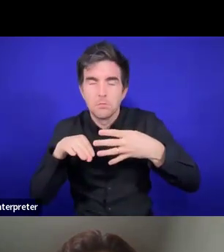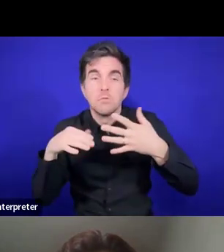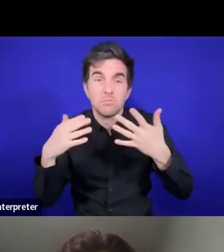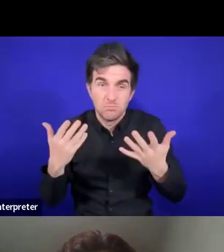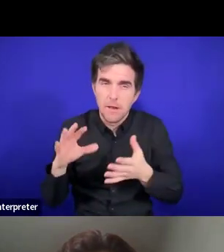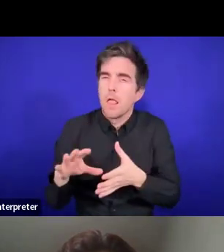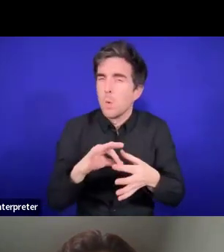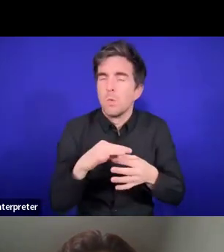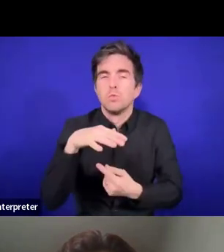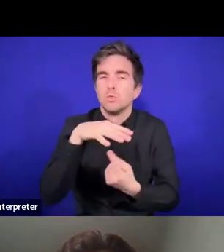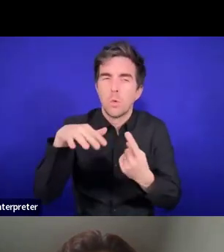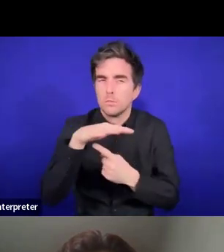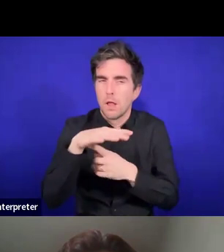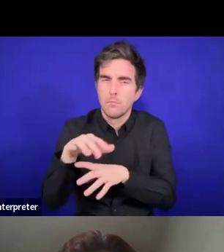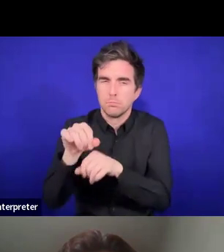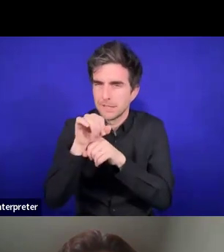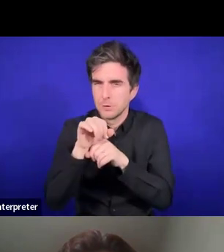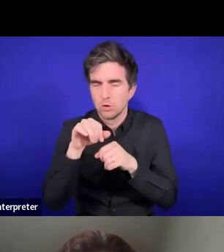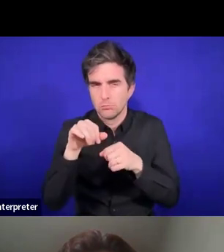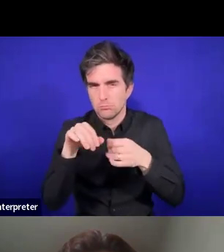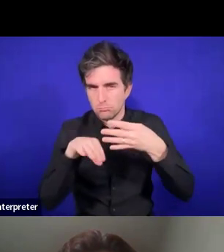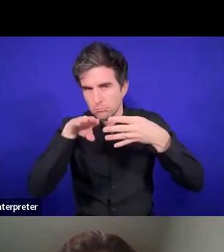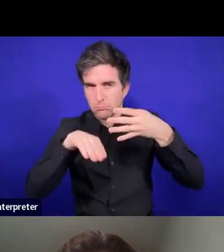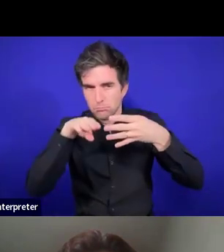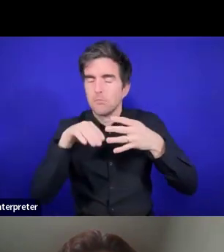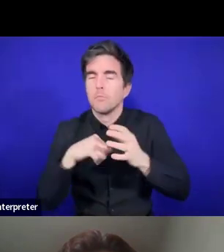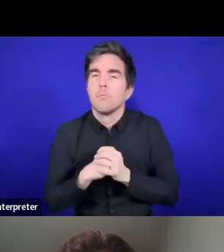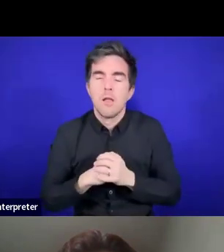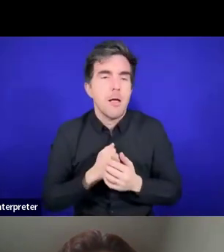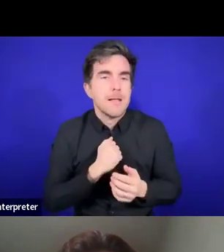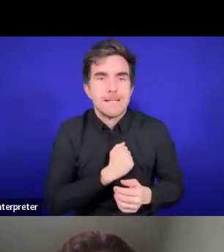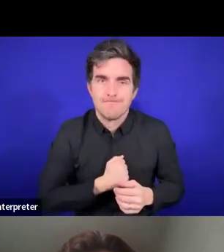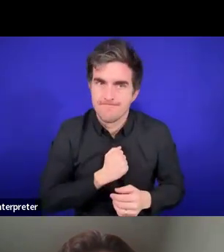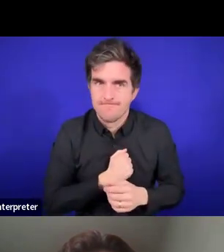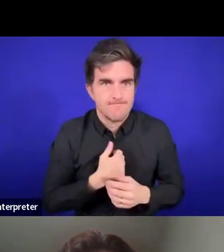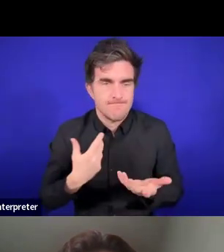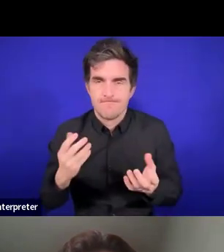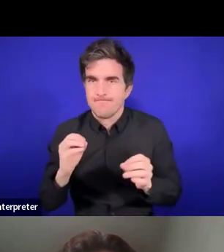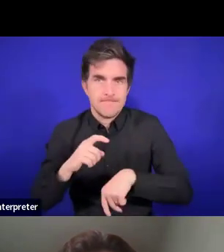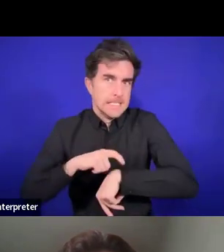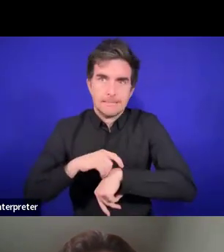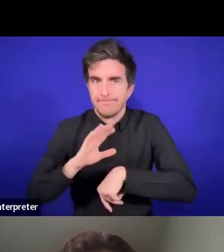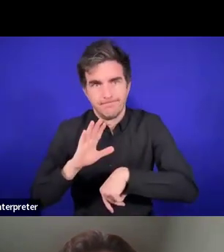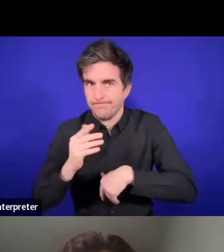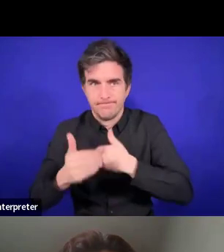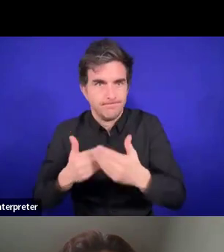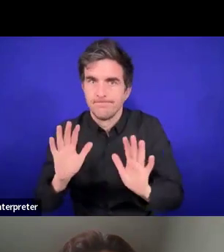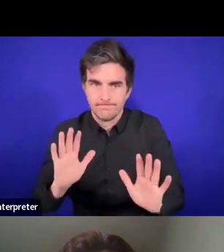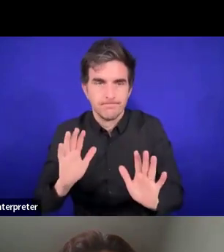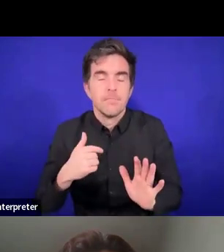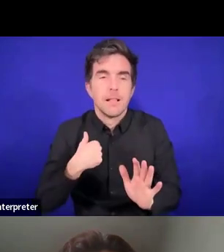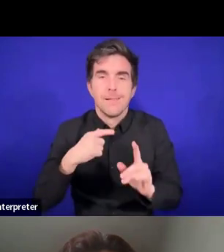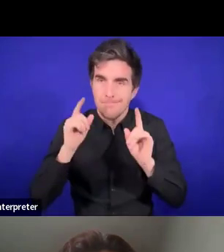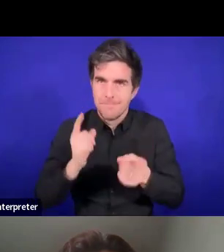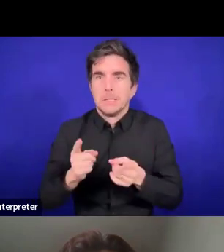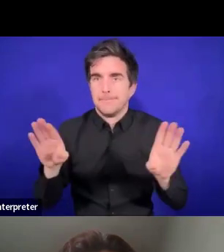address that. I think we're going to have to close the seminar in 1 minute, unfortunately. So, but perhaps